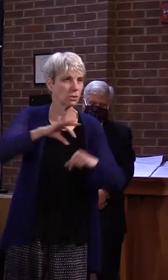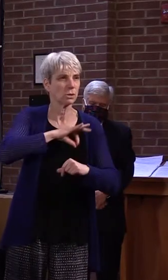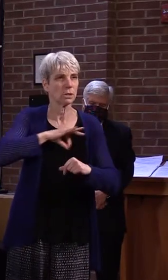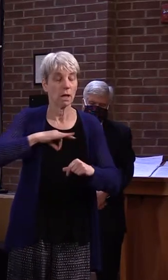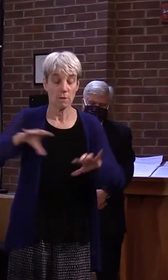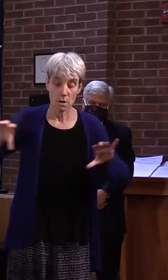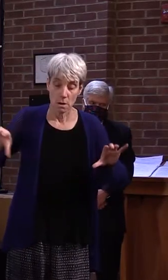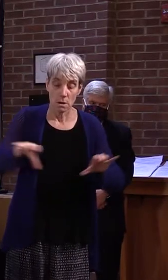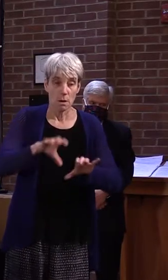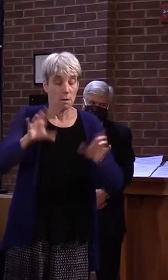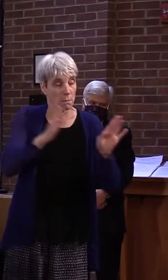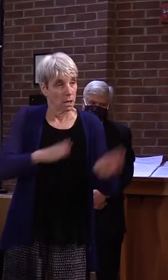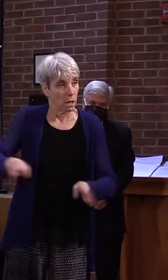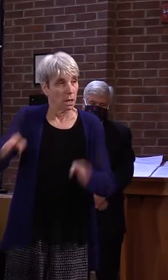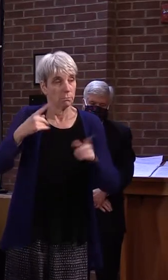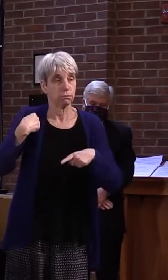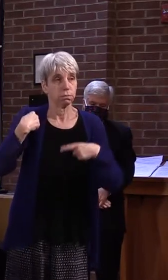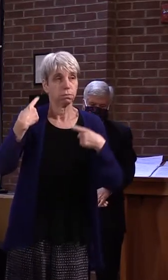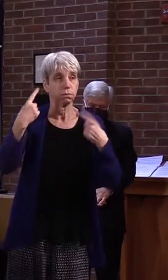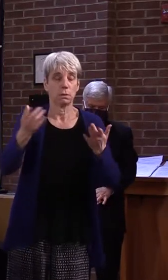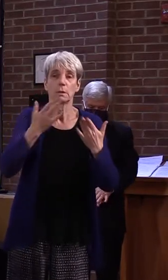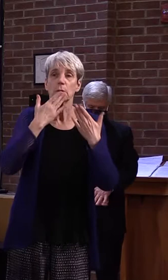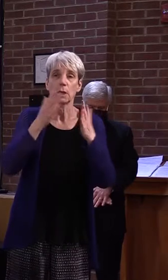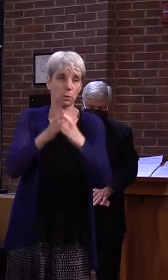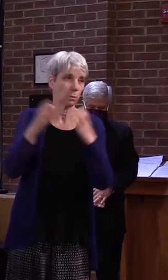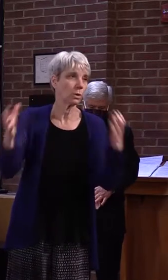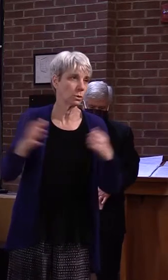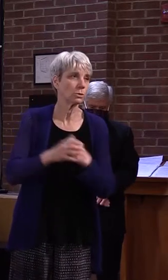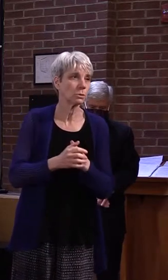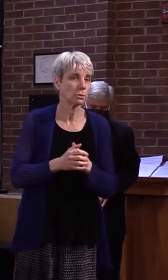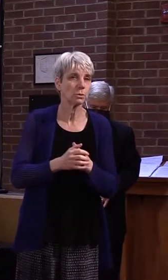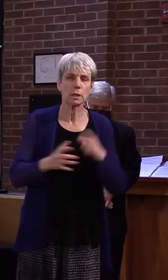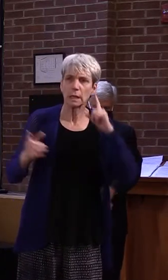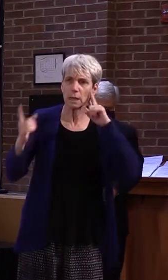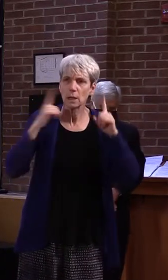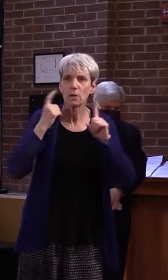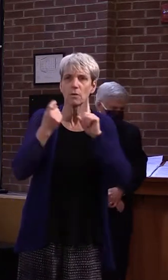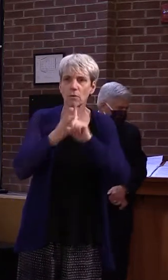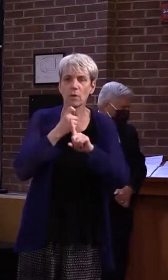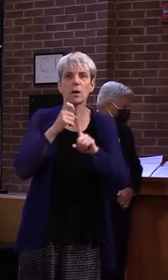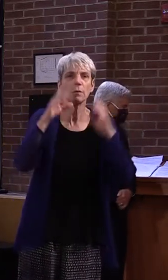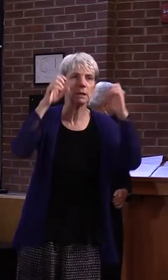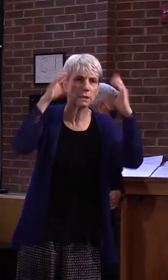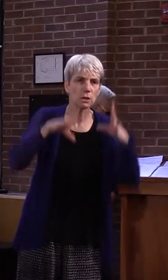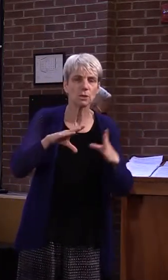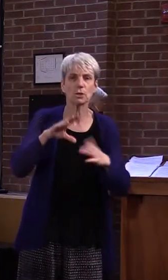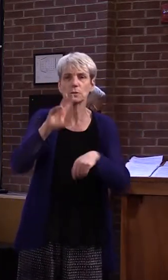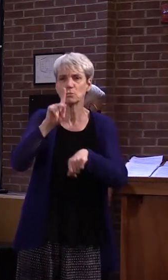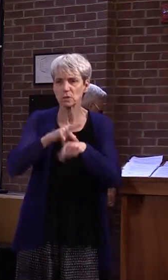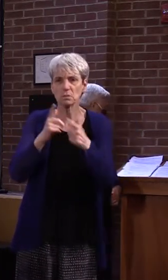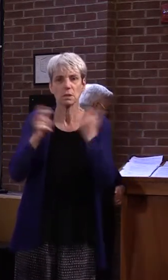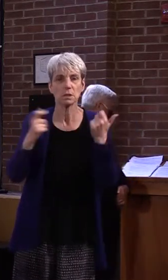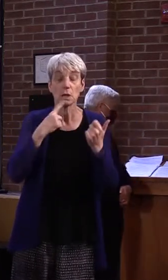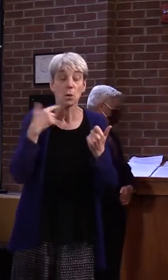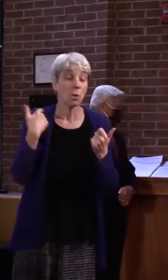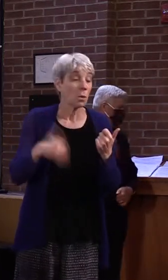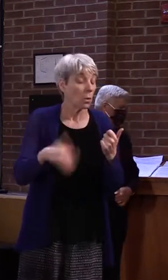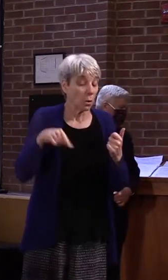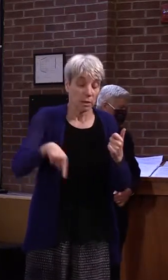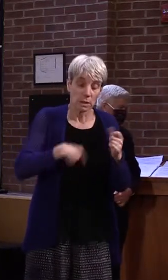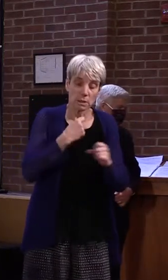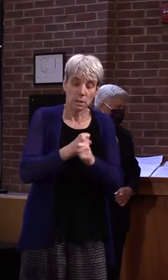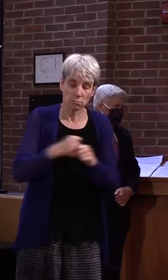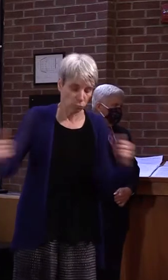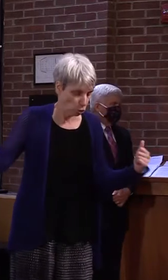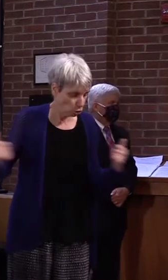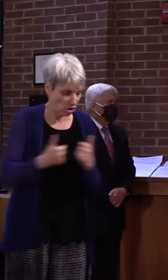When I talk with educators around the state, I consistently hear from them that this is some of the hardest work they've ever done. To highlight some of